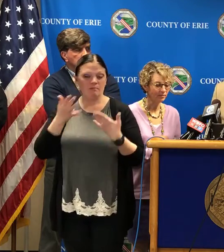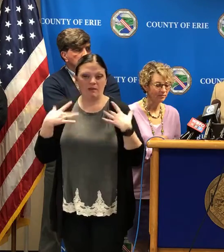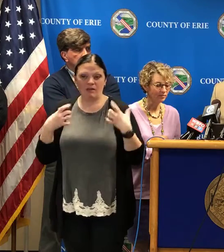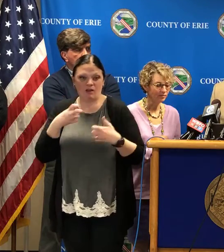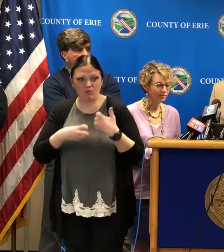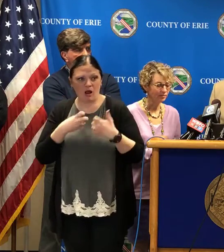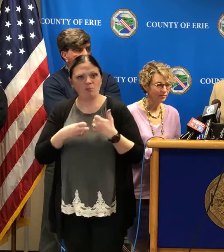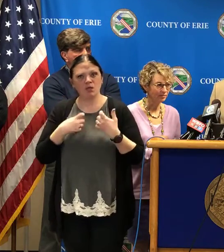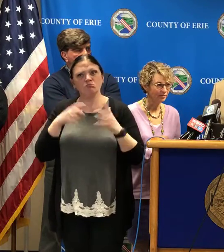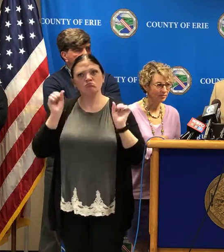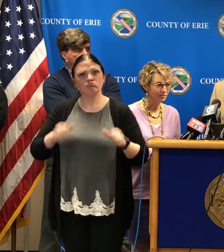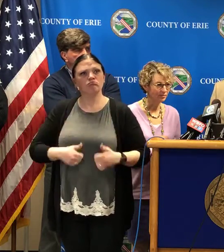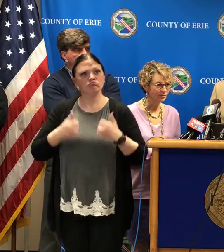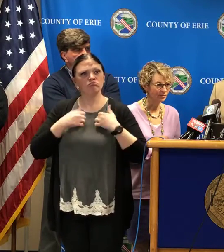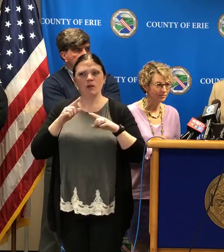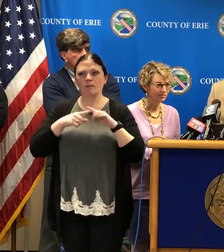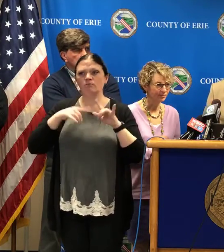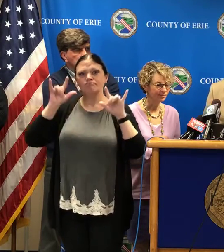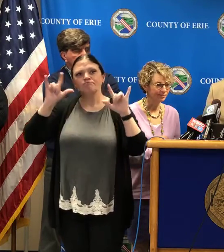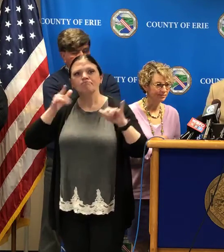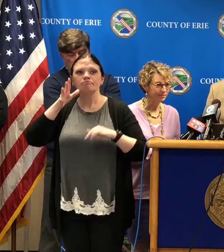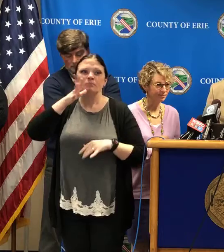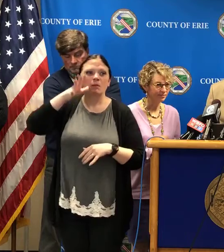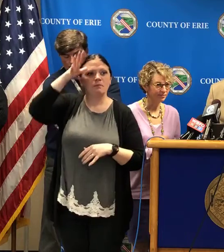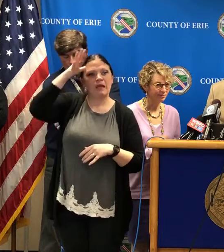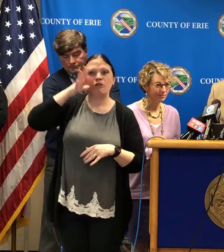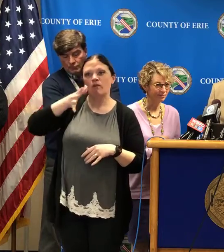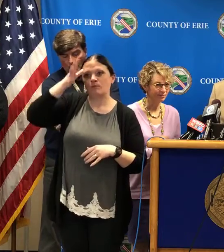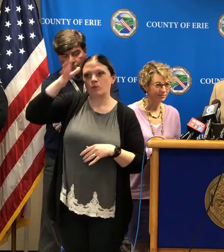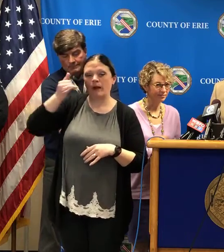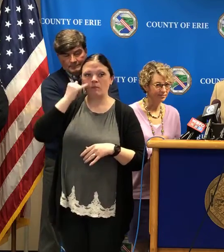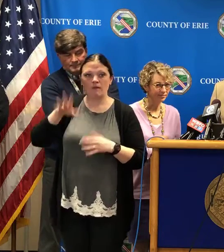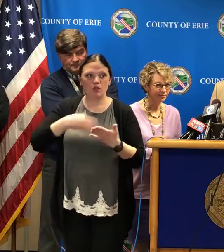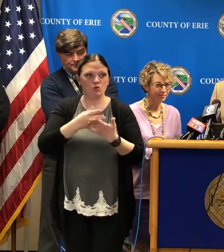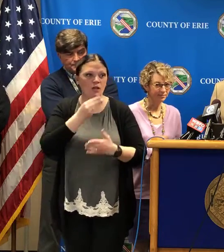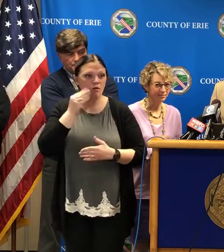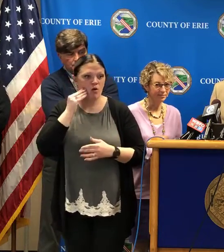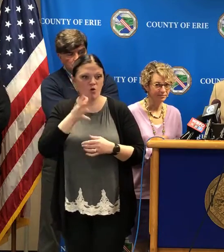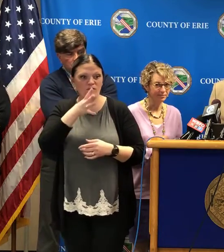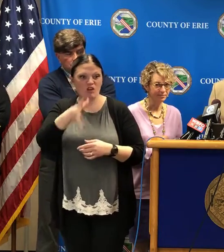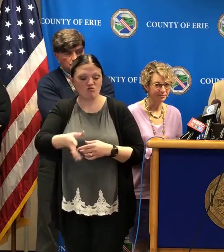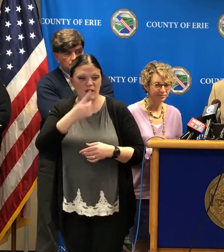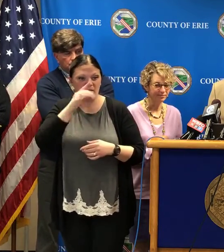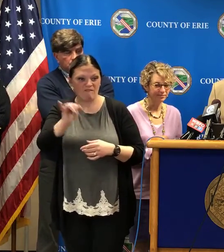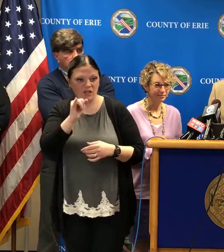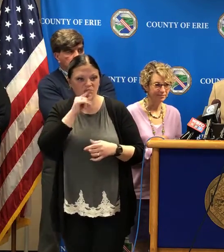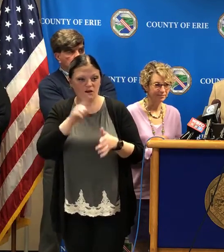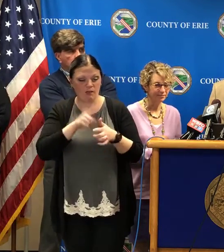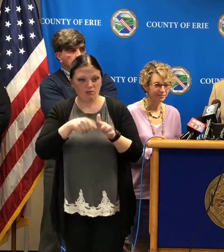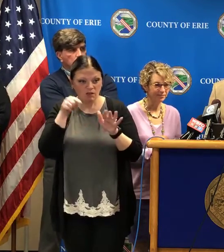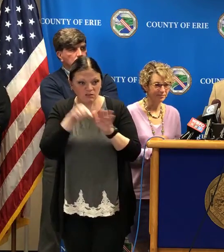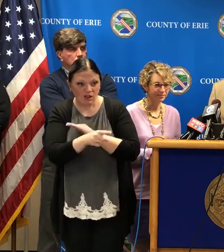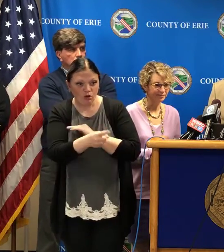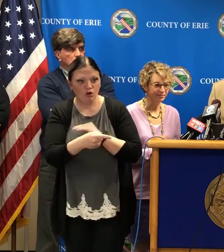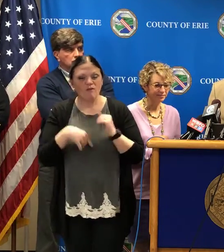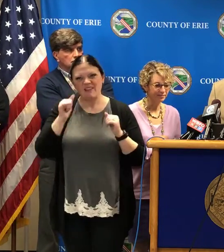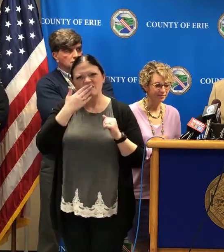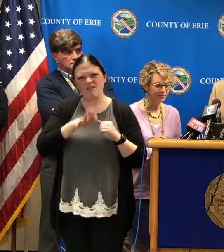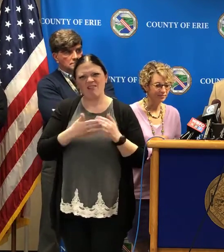through it okay, but we all love our moms and dads and our grandparents, and if we went home and infected grandma and killed her, that's a bad